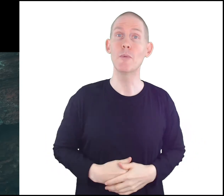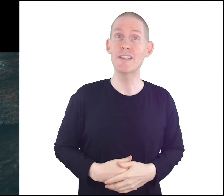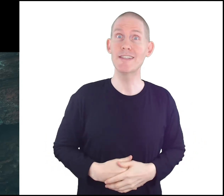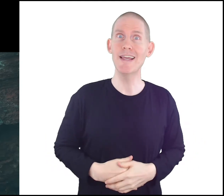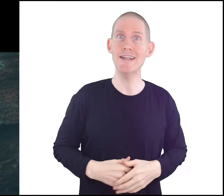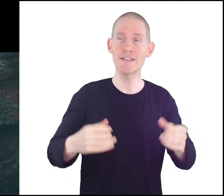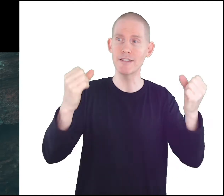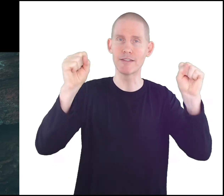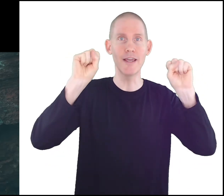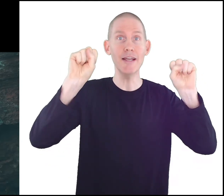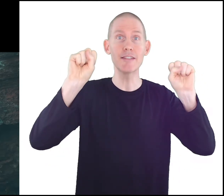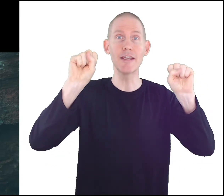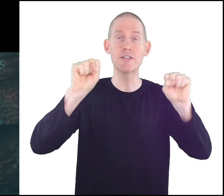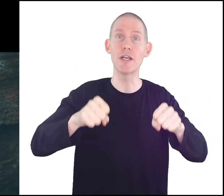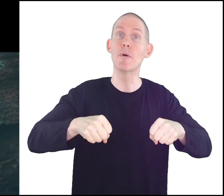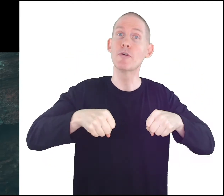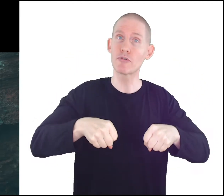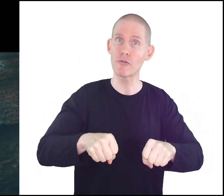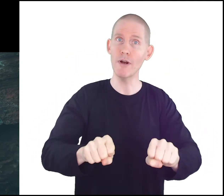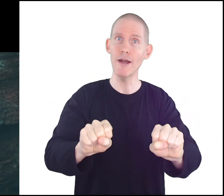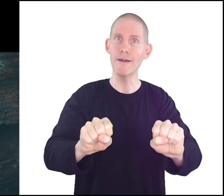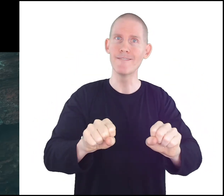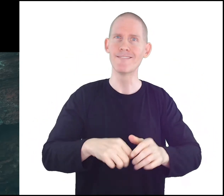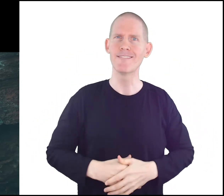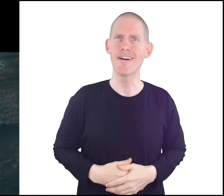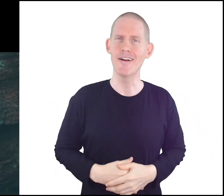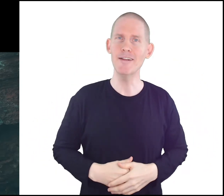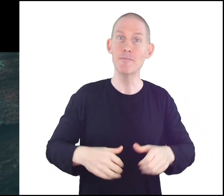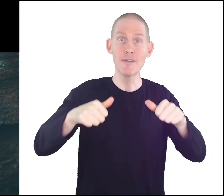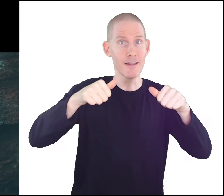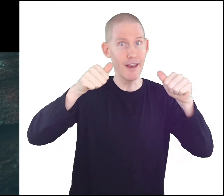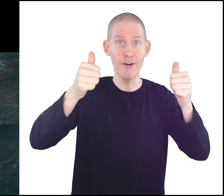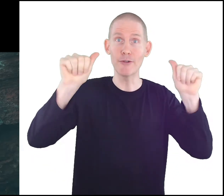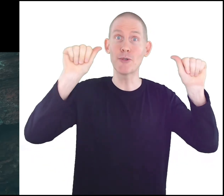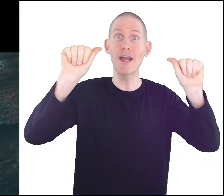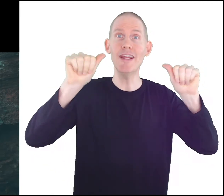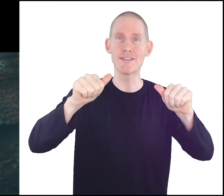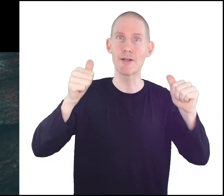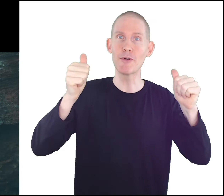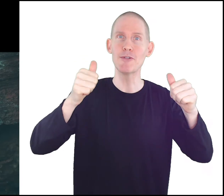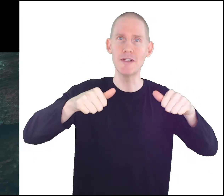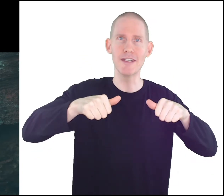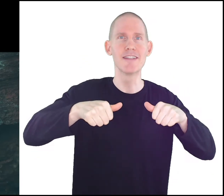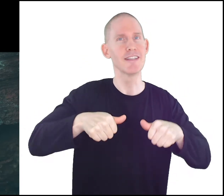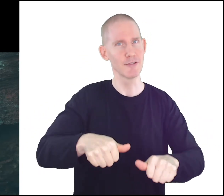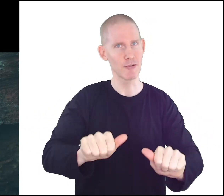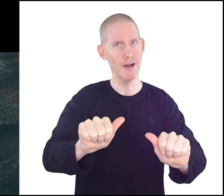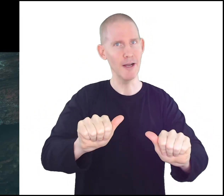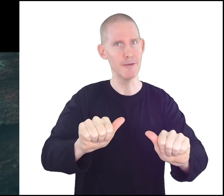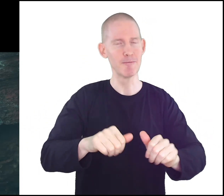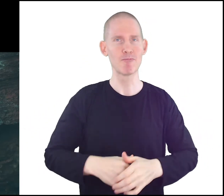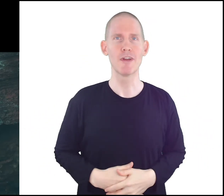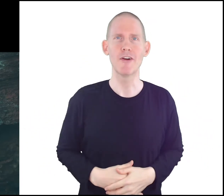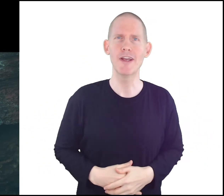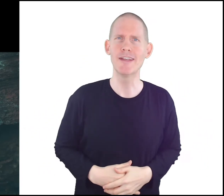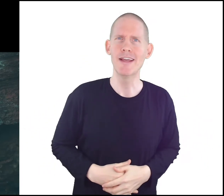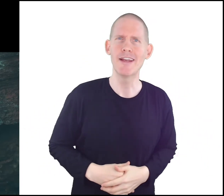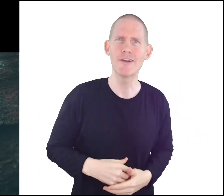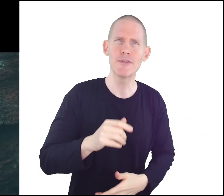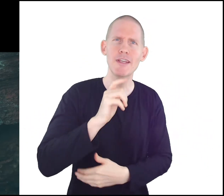see S's, the S hand shape, try. All right? And also A's, like we're doing it, try. All right? Now you're thinking,